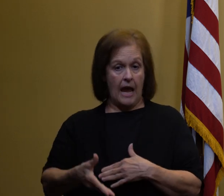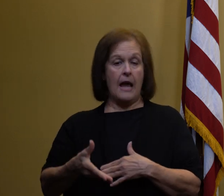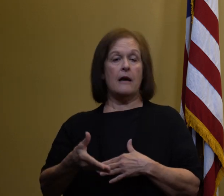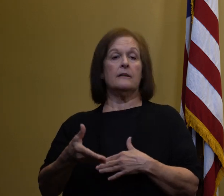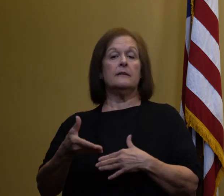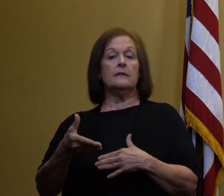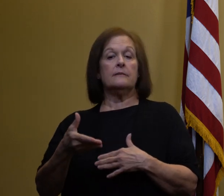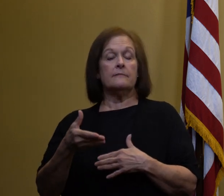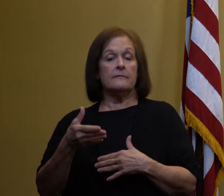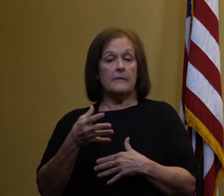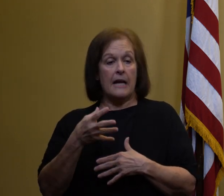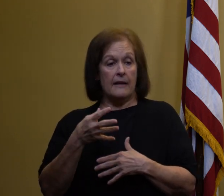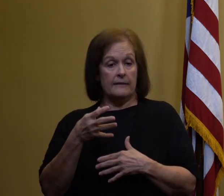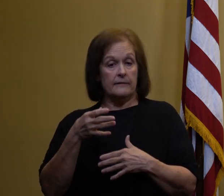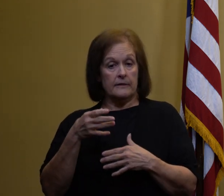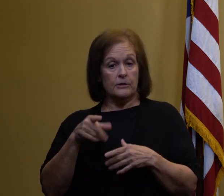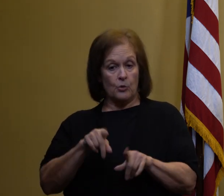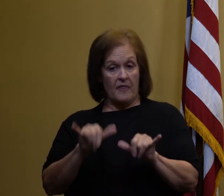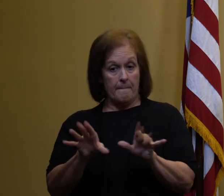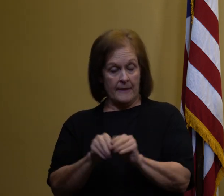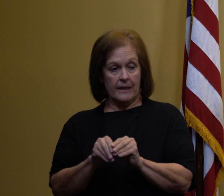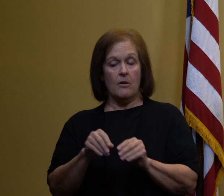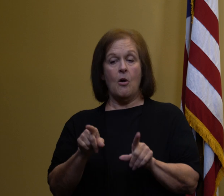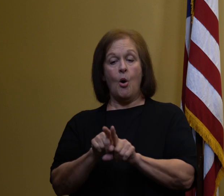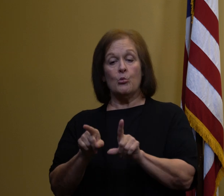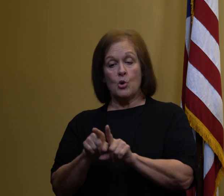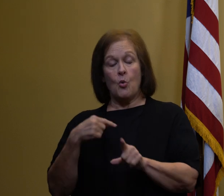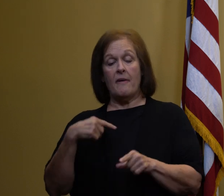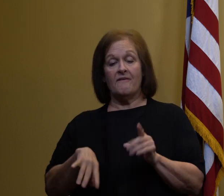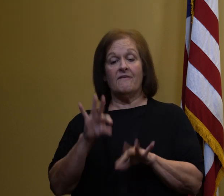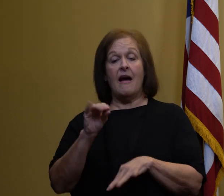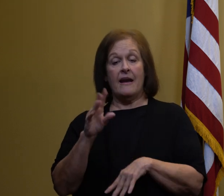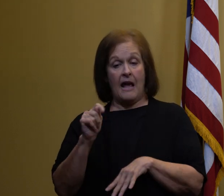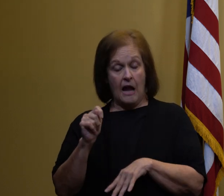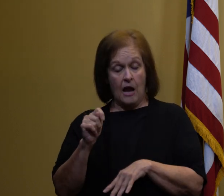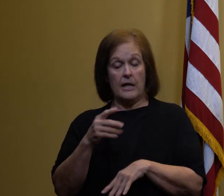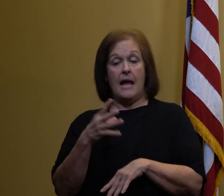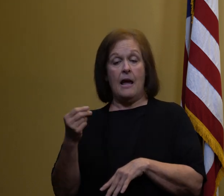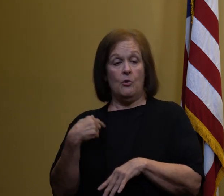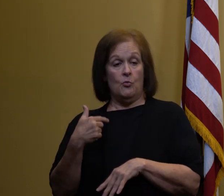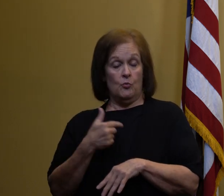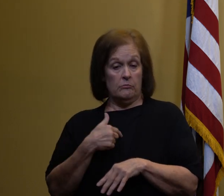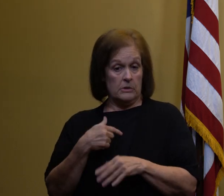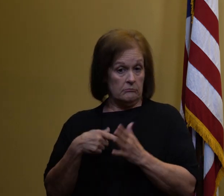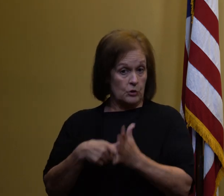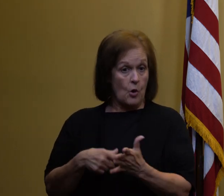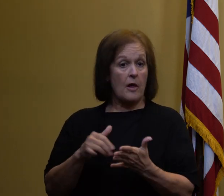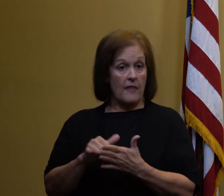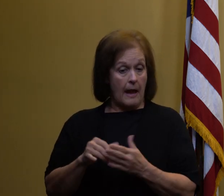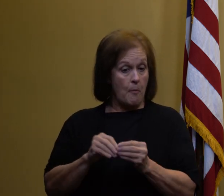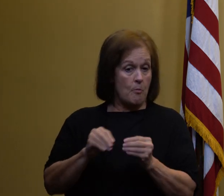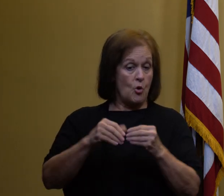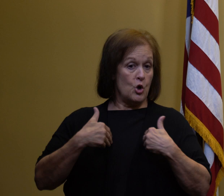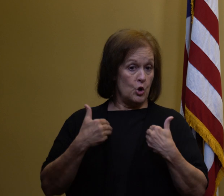accounted for at that hearing. We also learned, of course, and we demonstrated that more and more youth, as